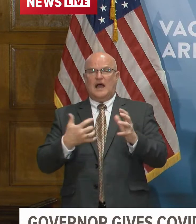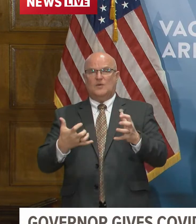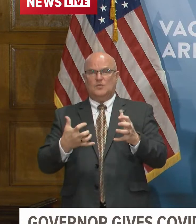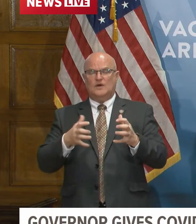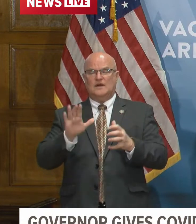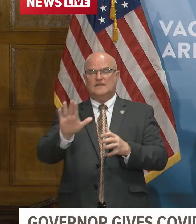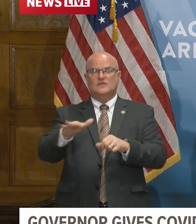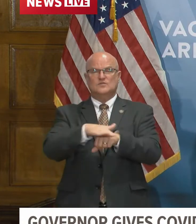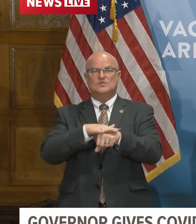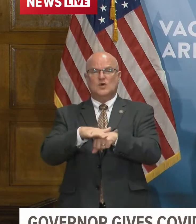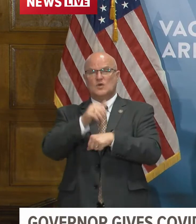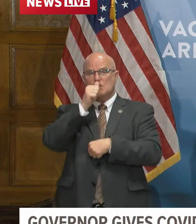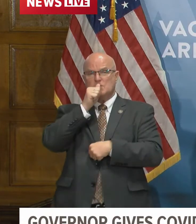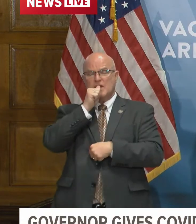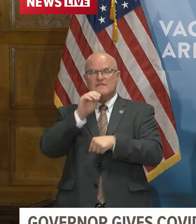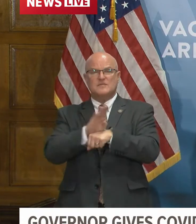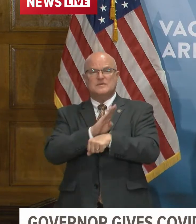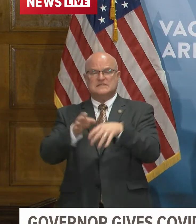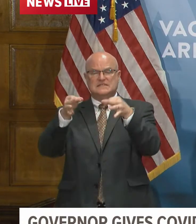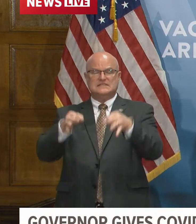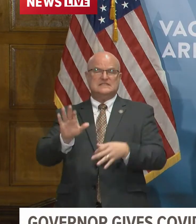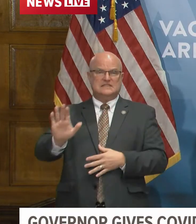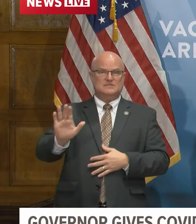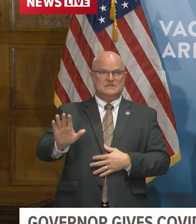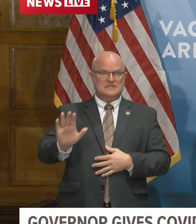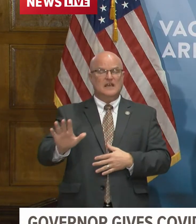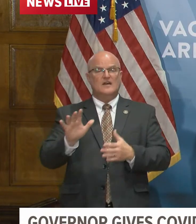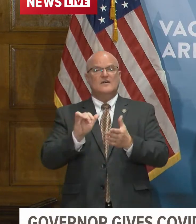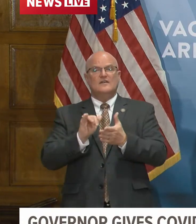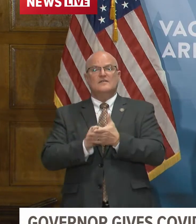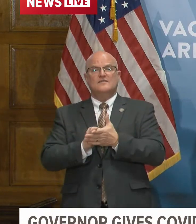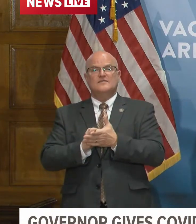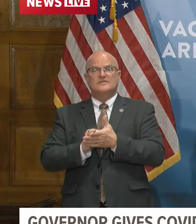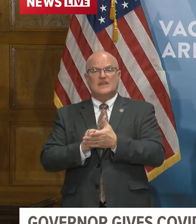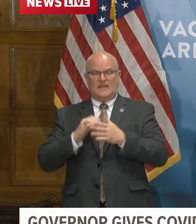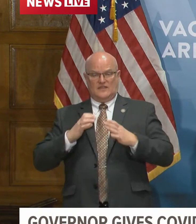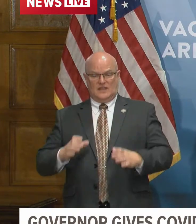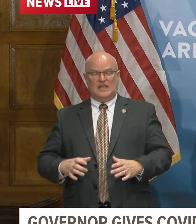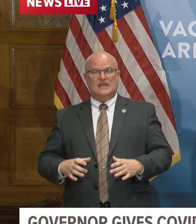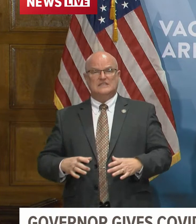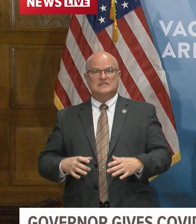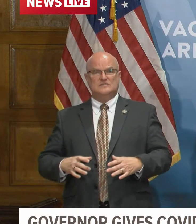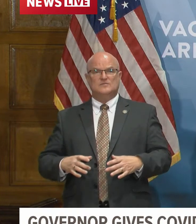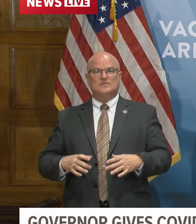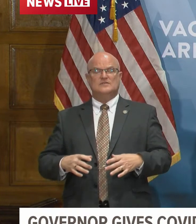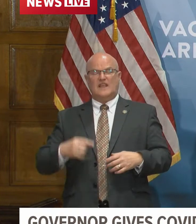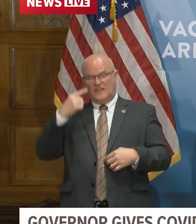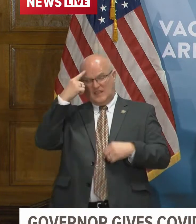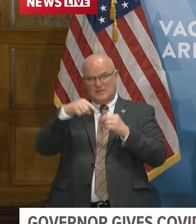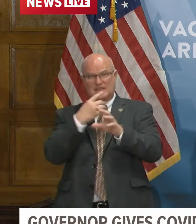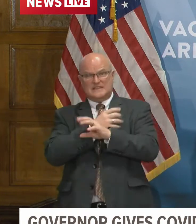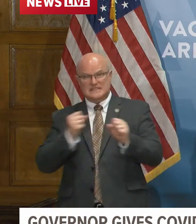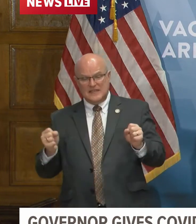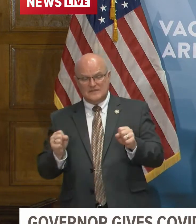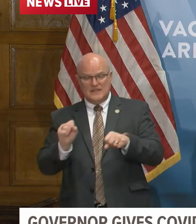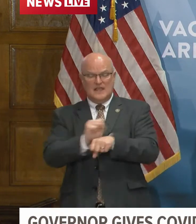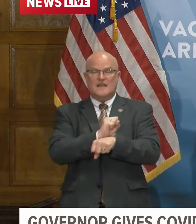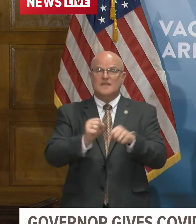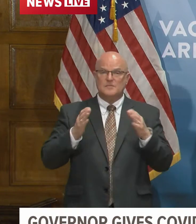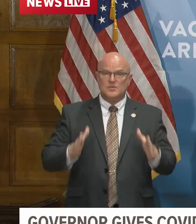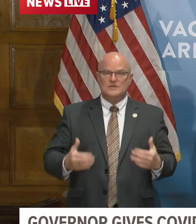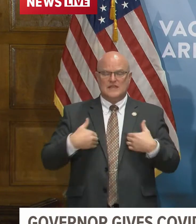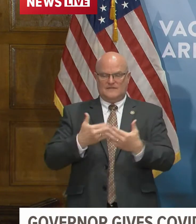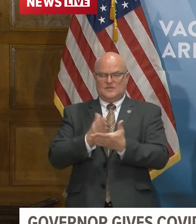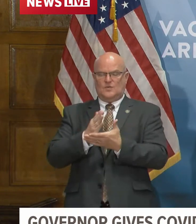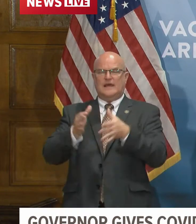those local private sector decisions that, their customers depend upon that safety, their employees do. They ought to have